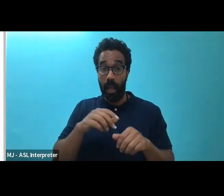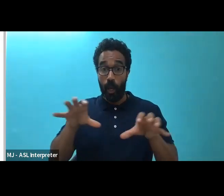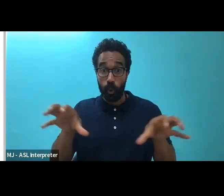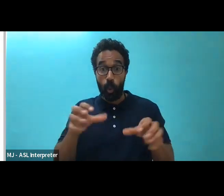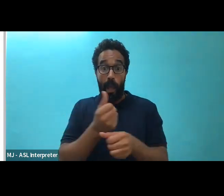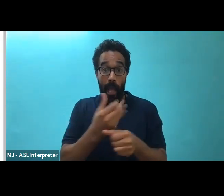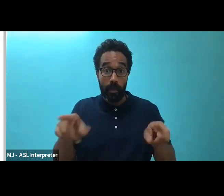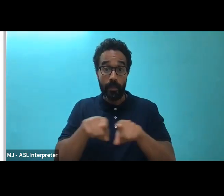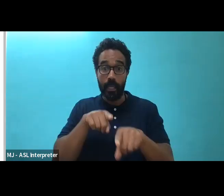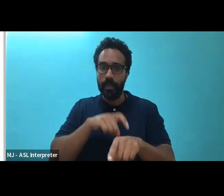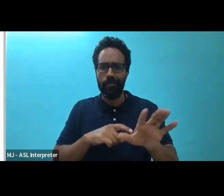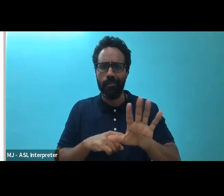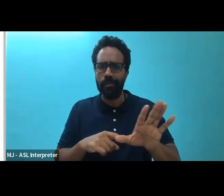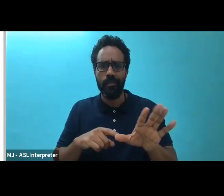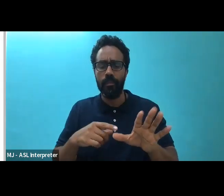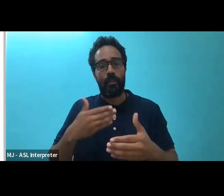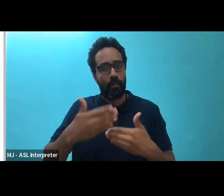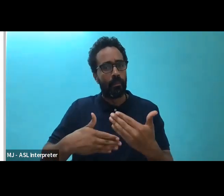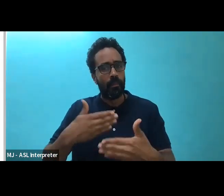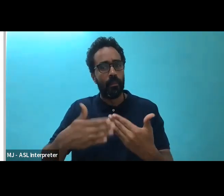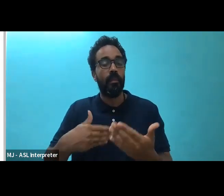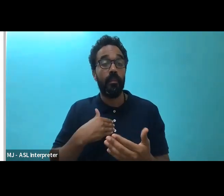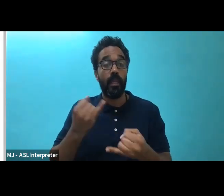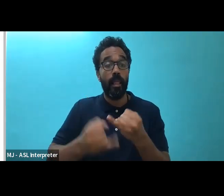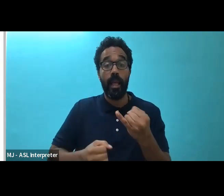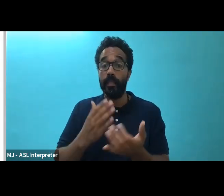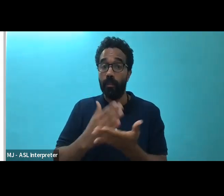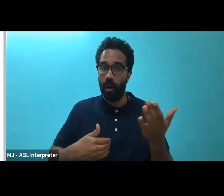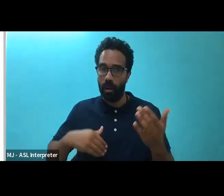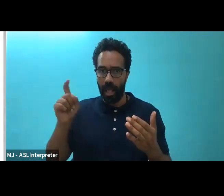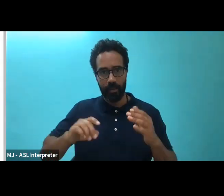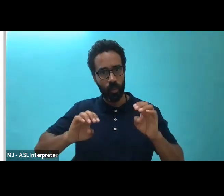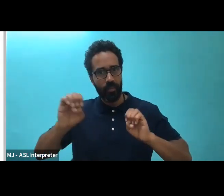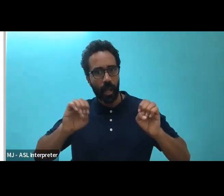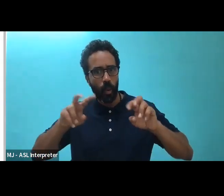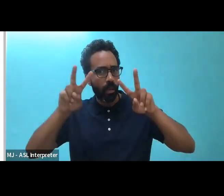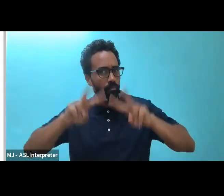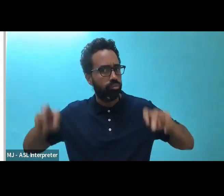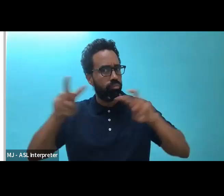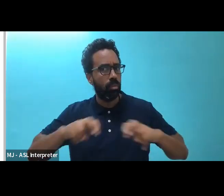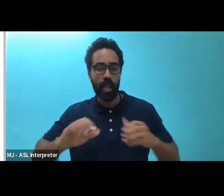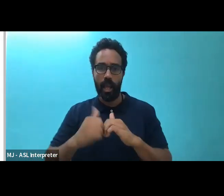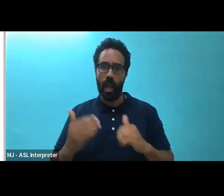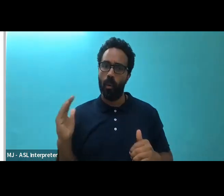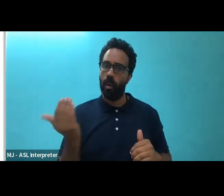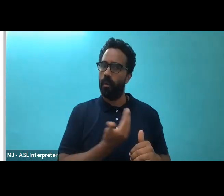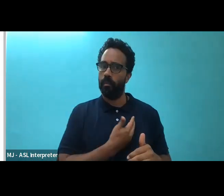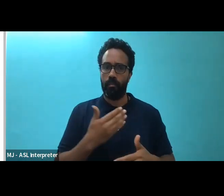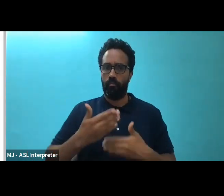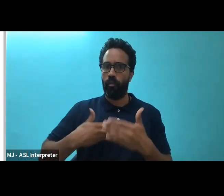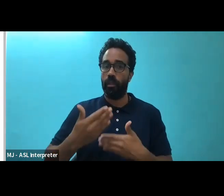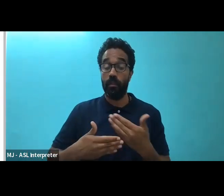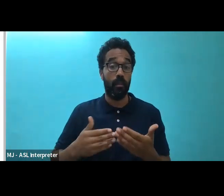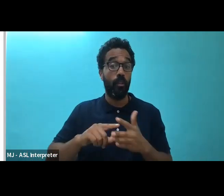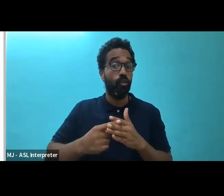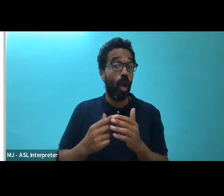The last part would be, let's evaluate our progress. That could start with surveys from